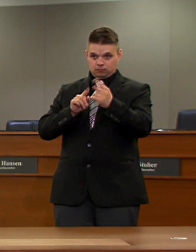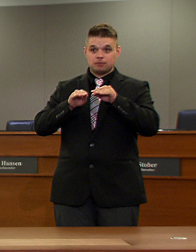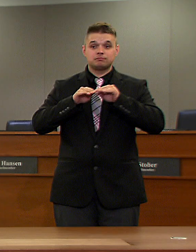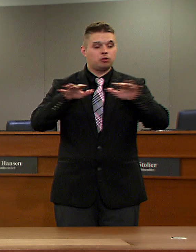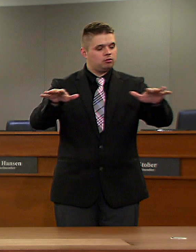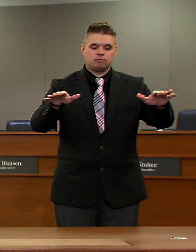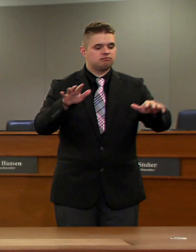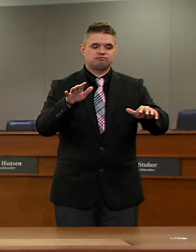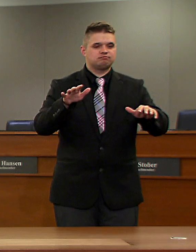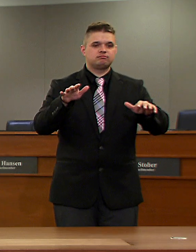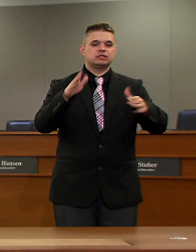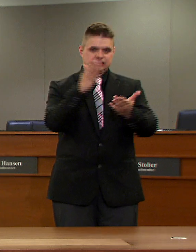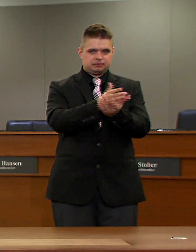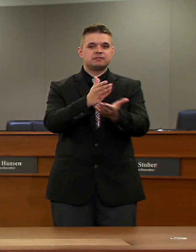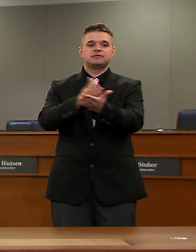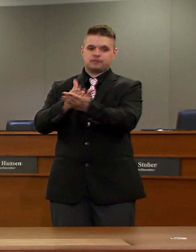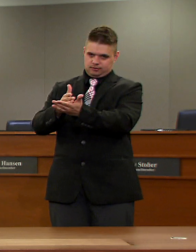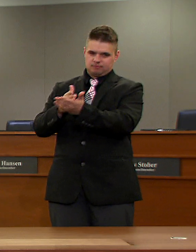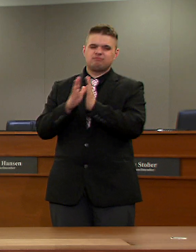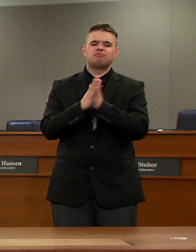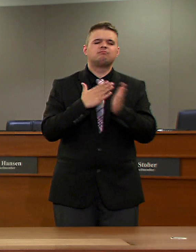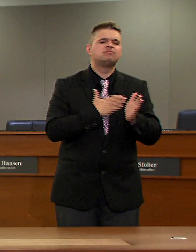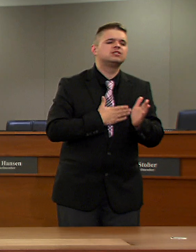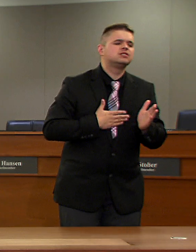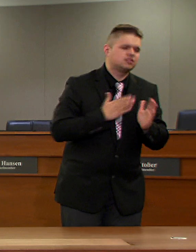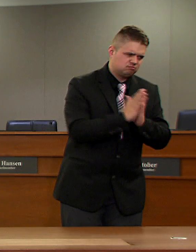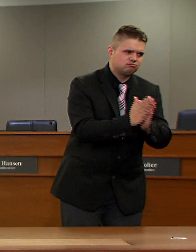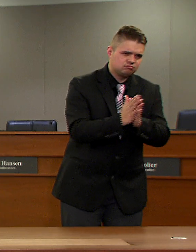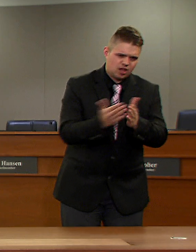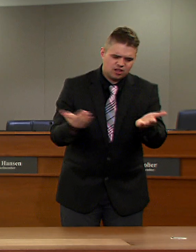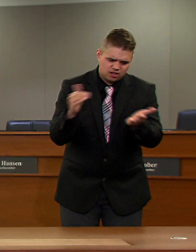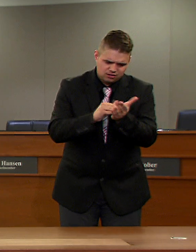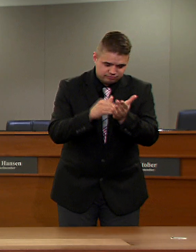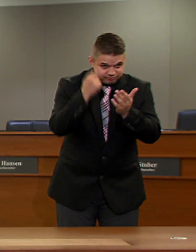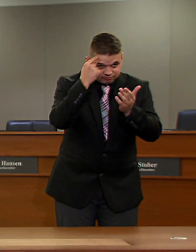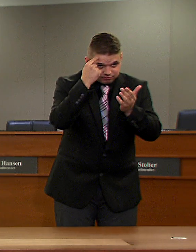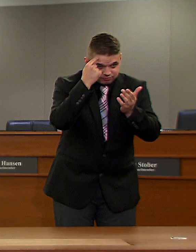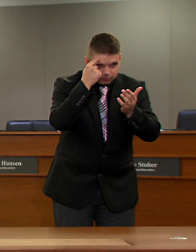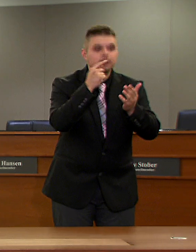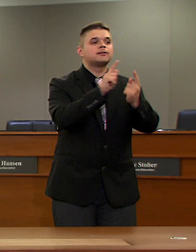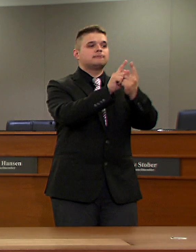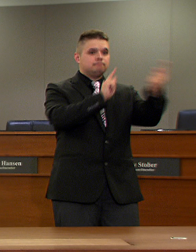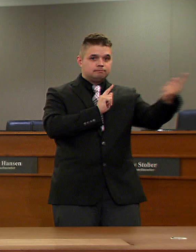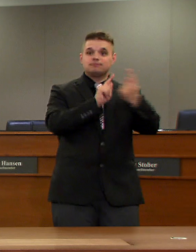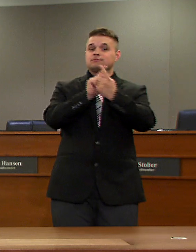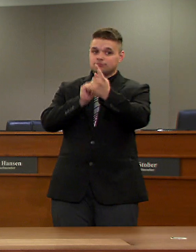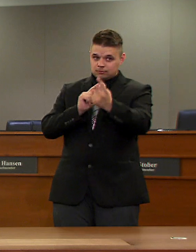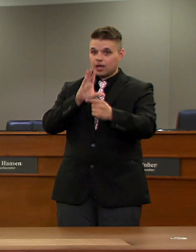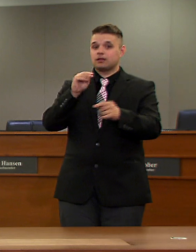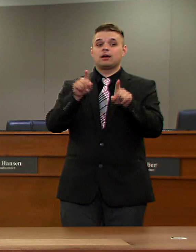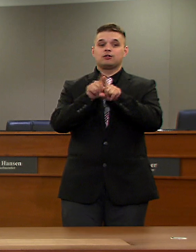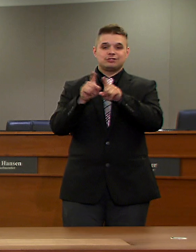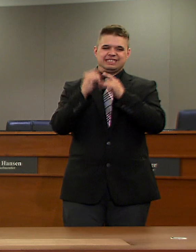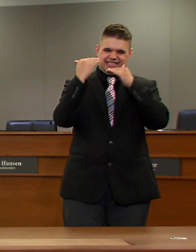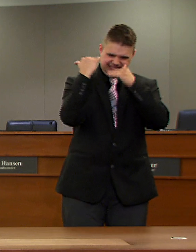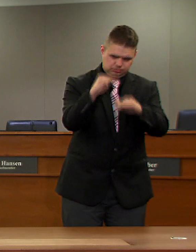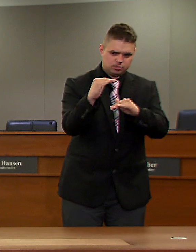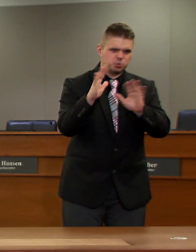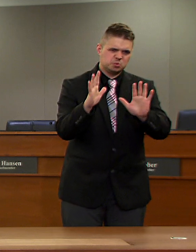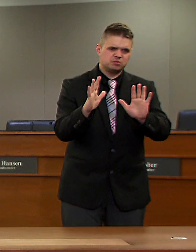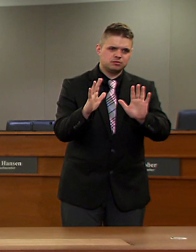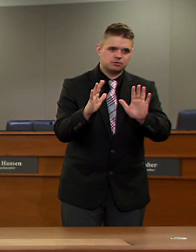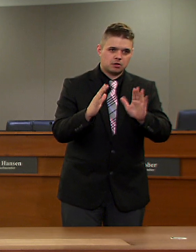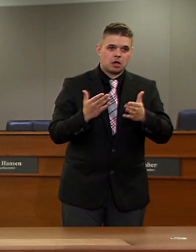please, please, very limited close contact this week and this weekend with individuals outside of your